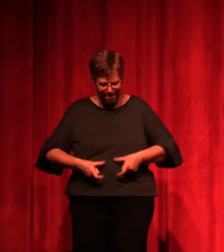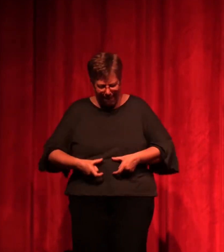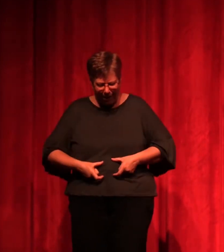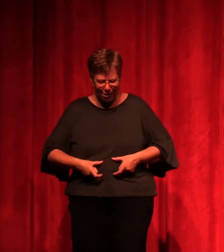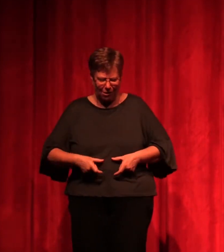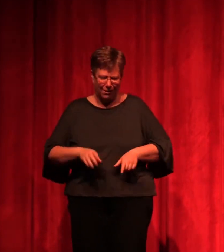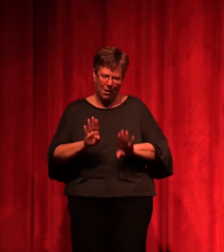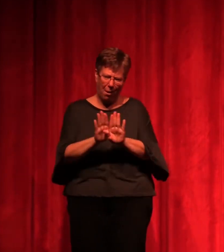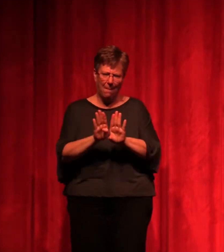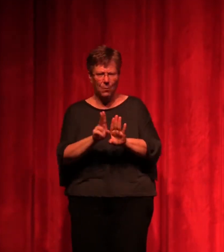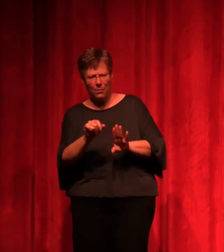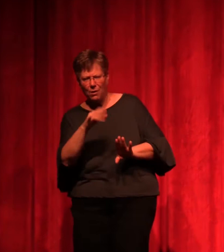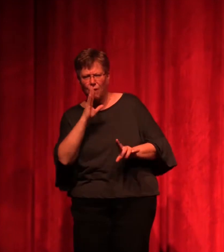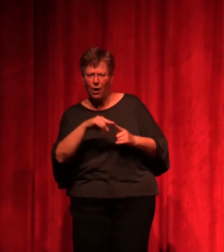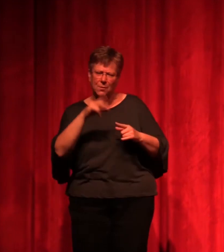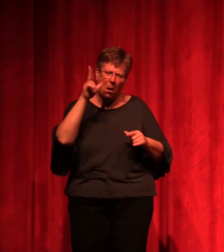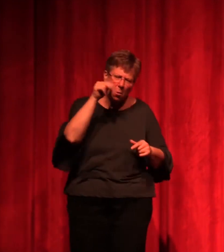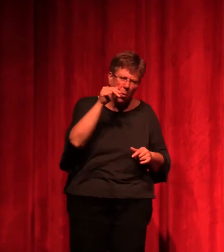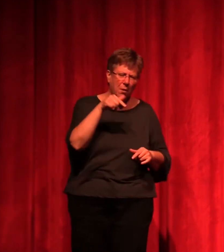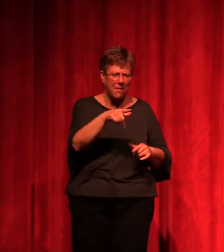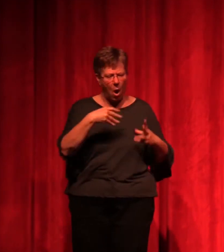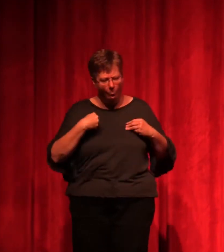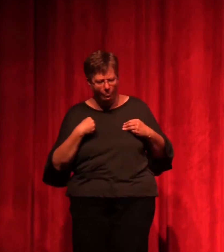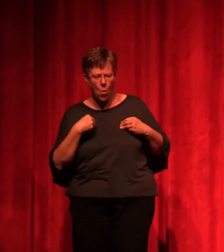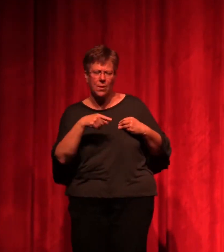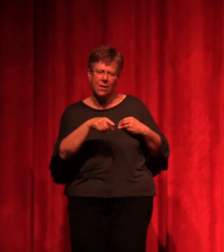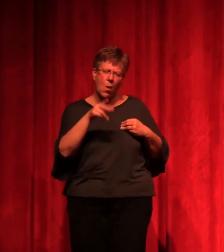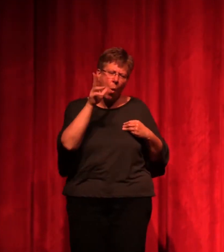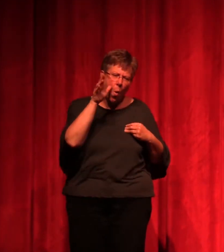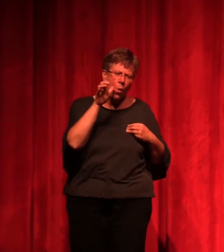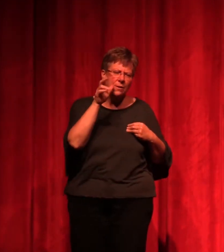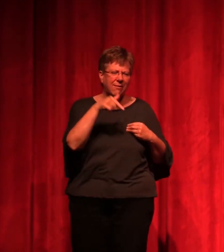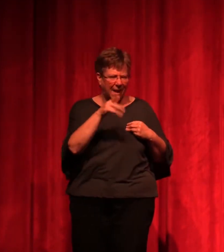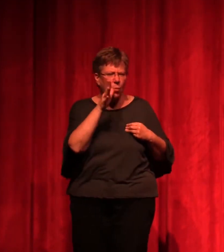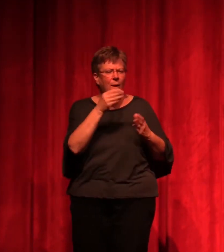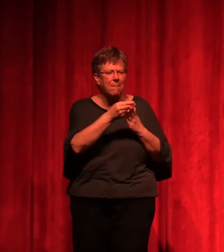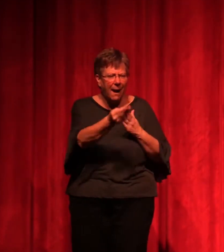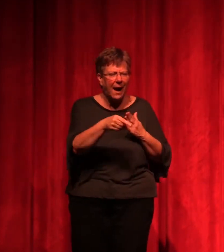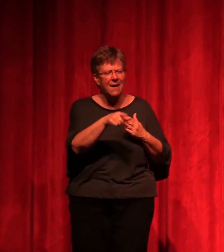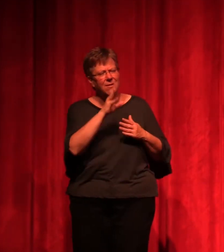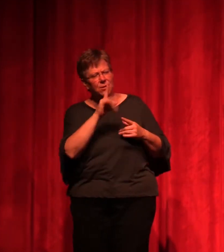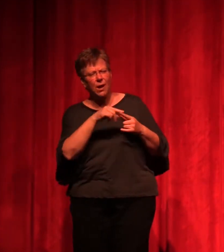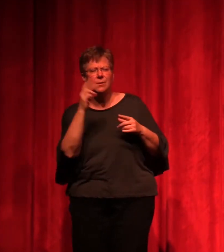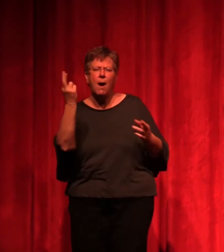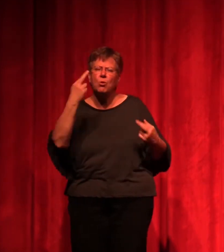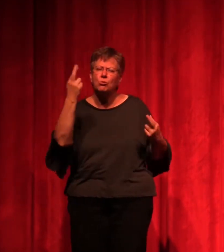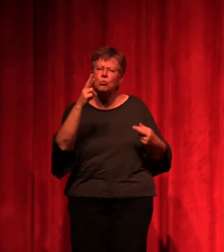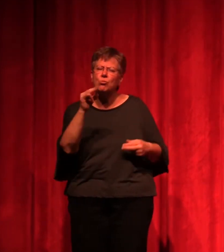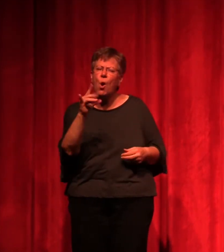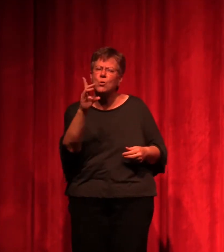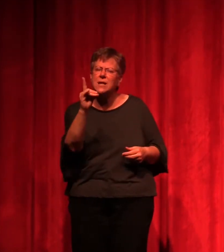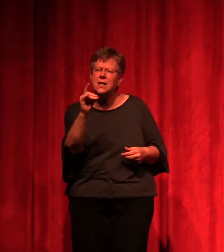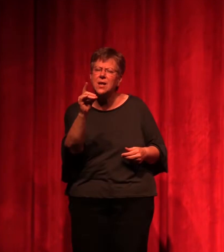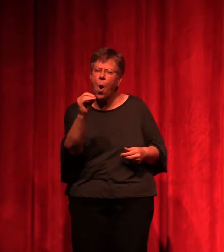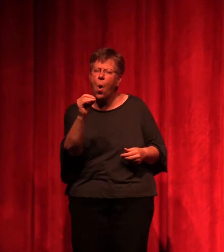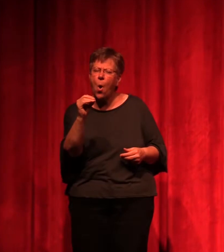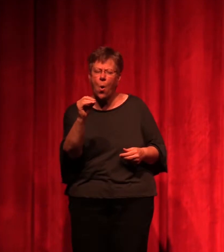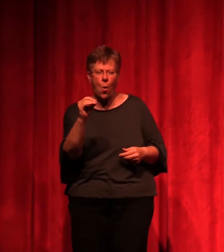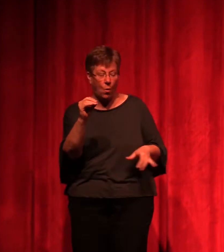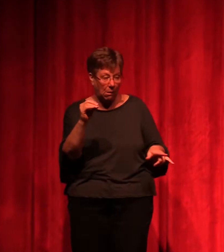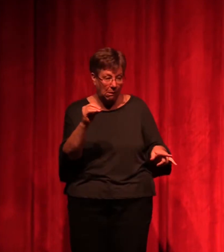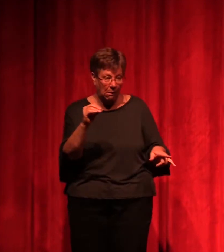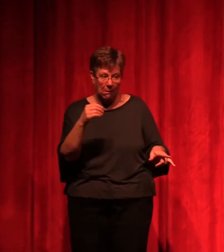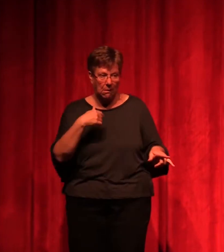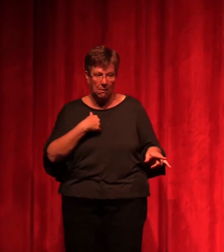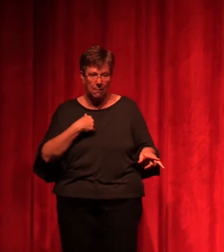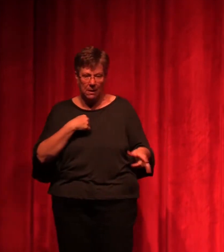talked about their horses, the horses they had, the horses they wanted to get. They talked about all the stuff they did in the rodeo, and it just was a different world. I